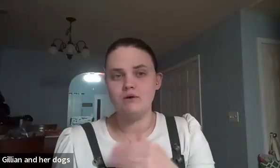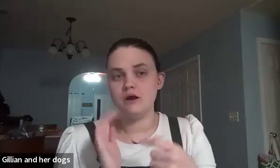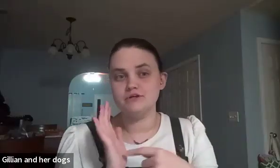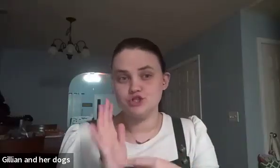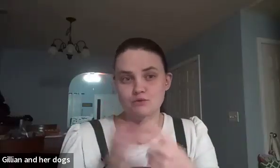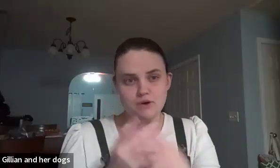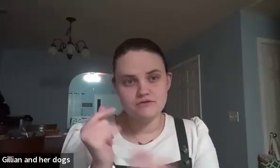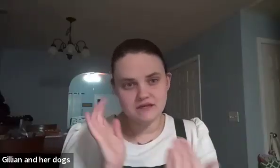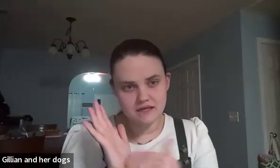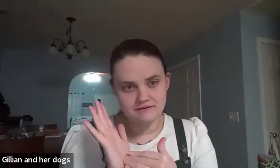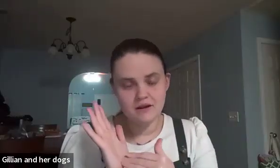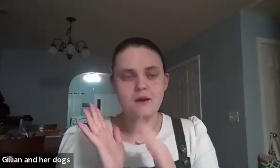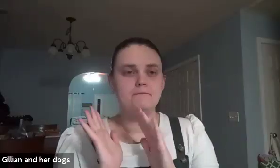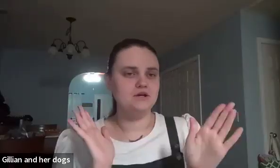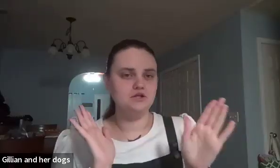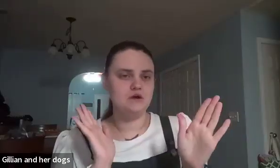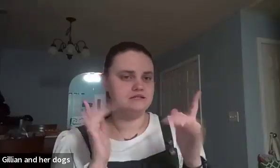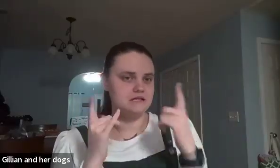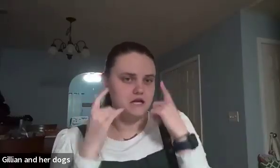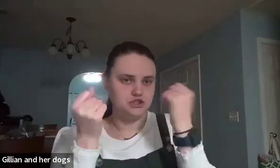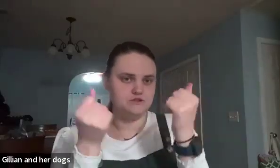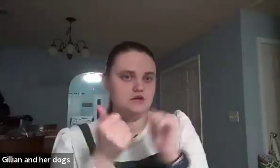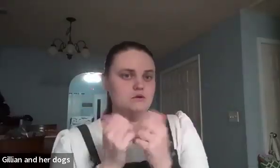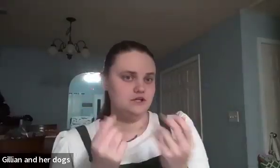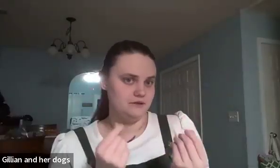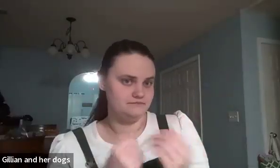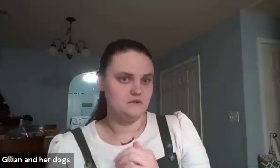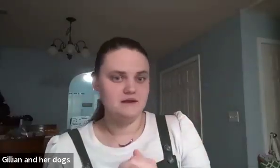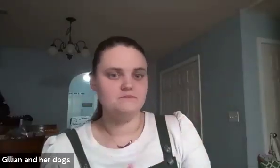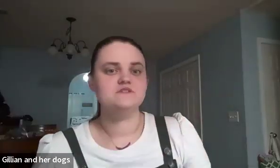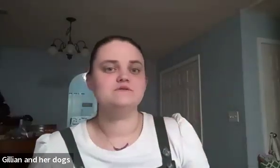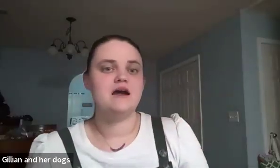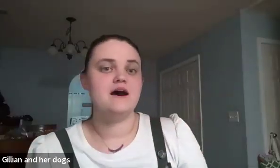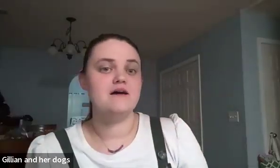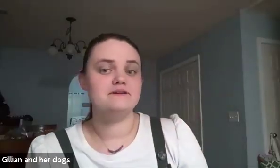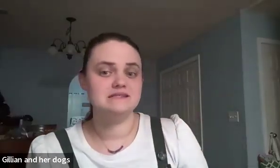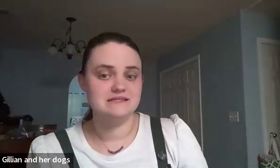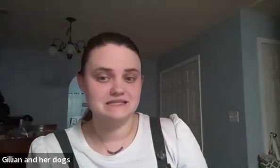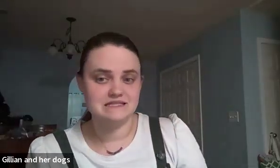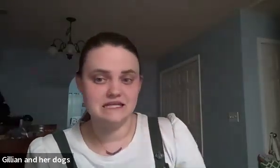will probably show both again, but you guys can kind of choose how you want to do it. All right, so we have